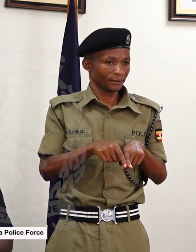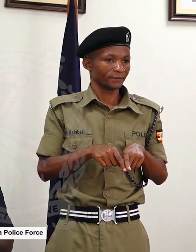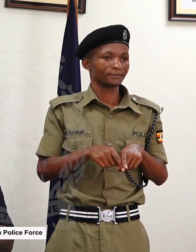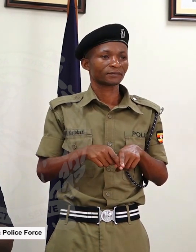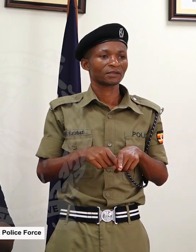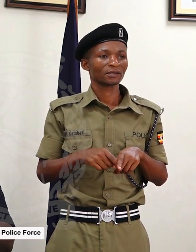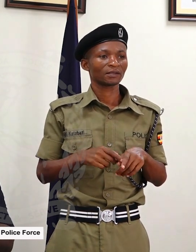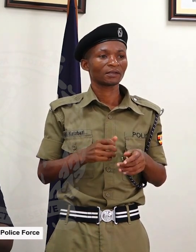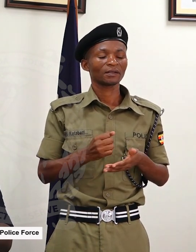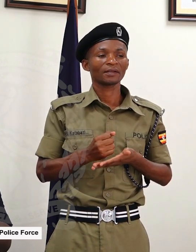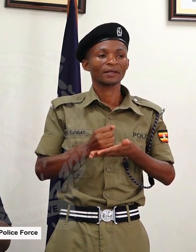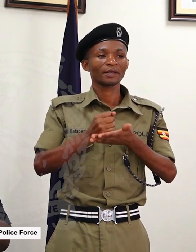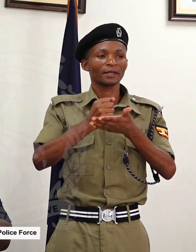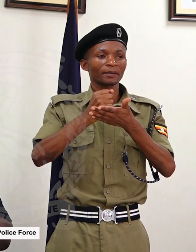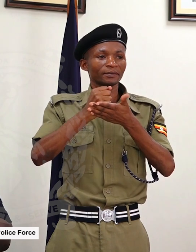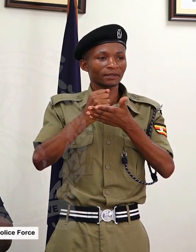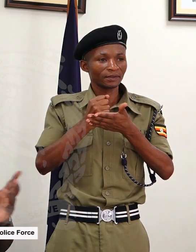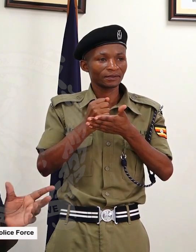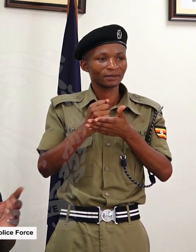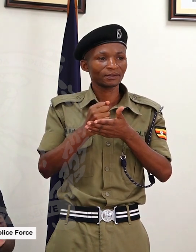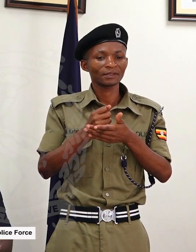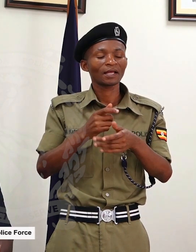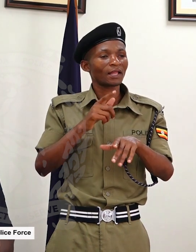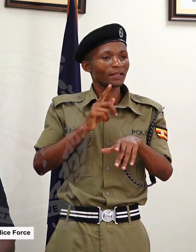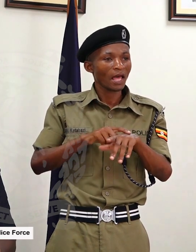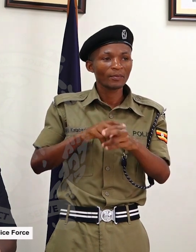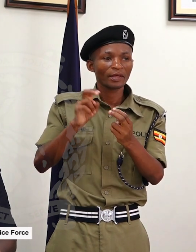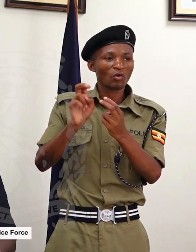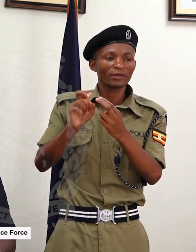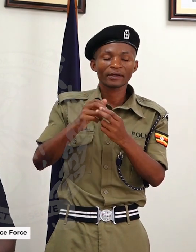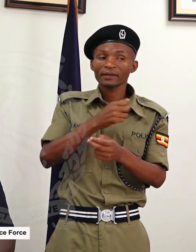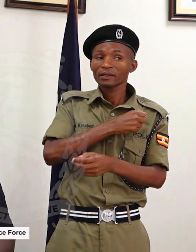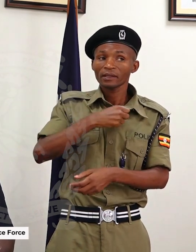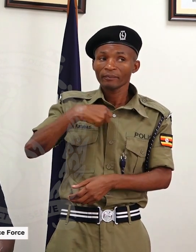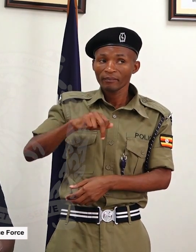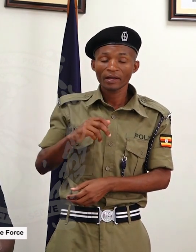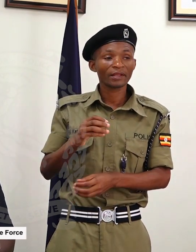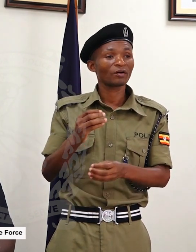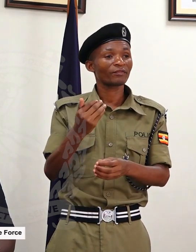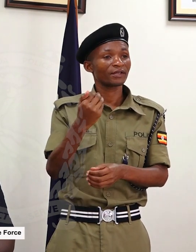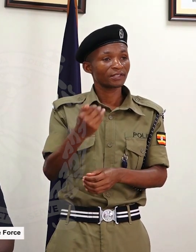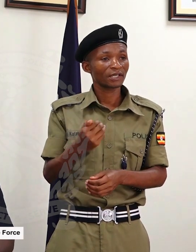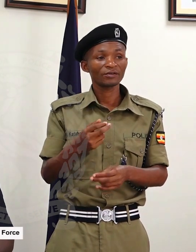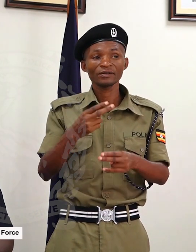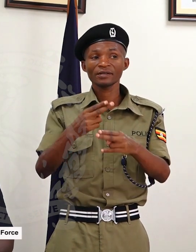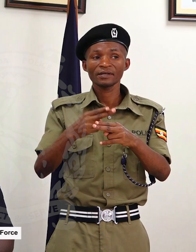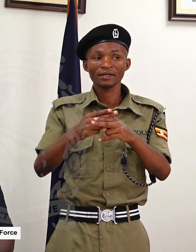an incident of kidnap for ransom when they contacted the mother of these two siblings called Chohire.